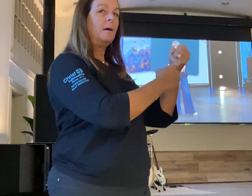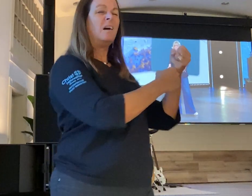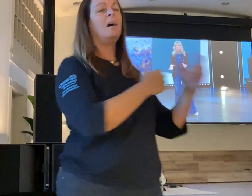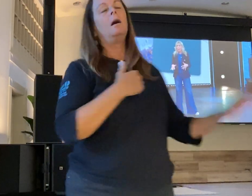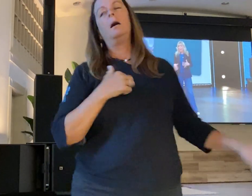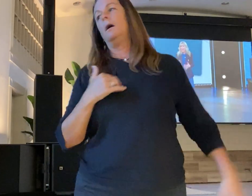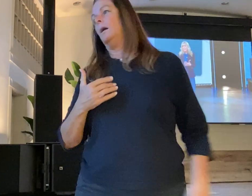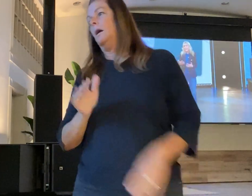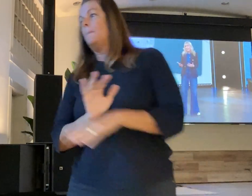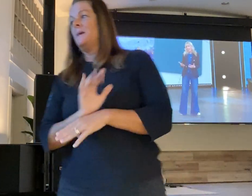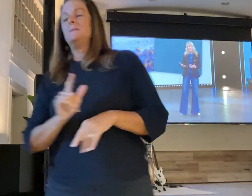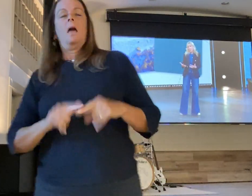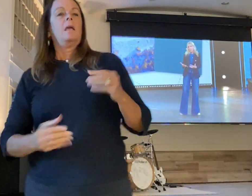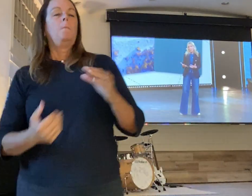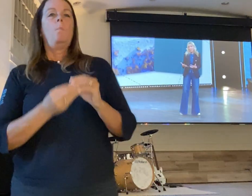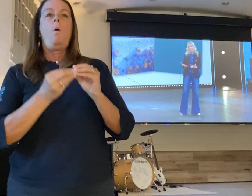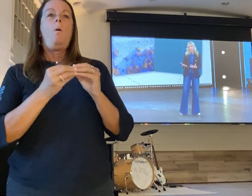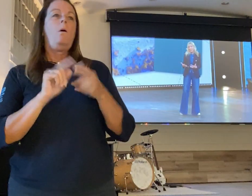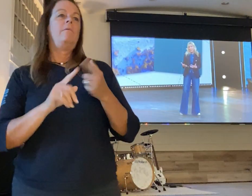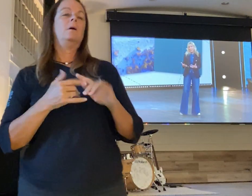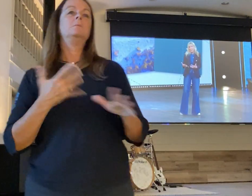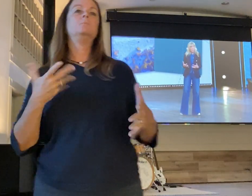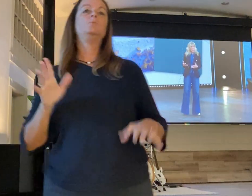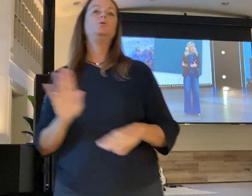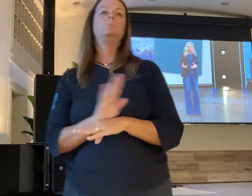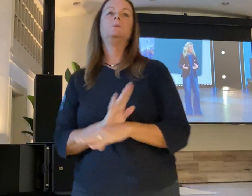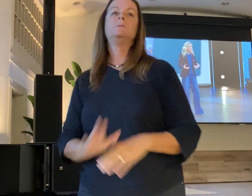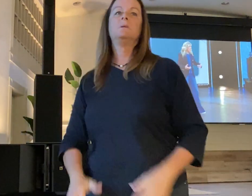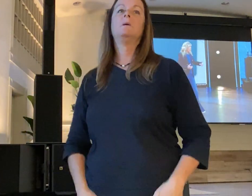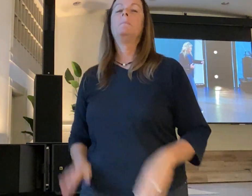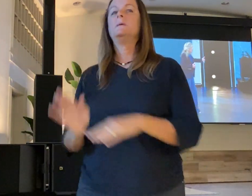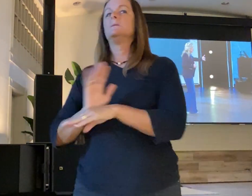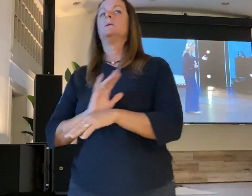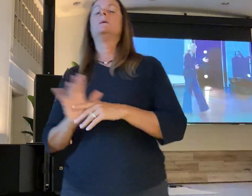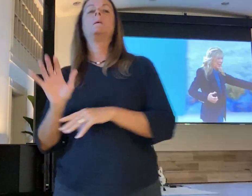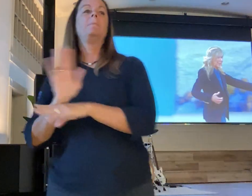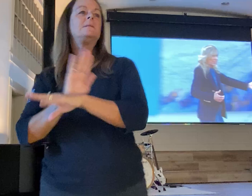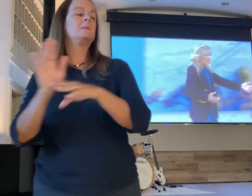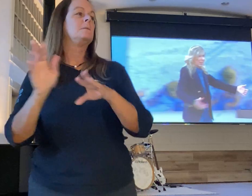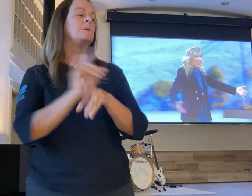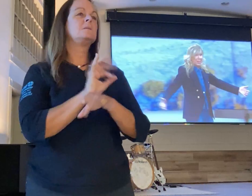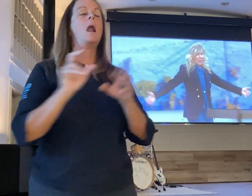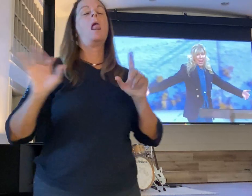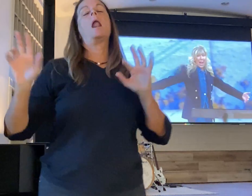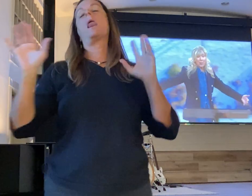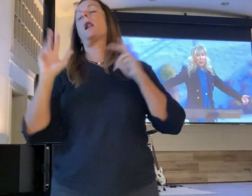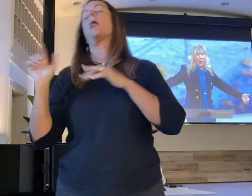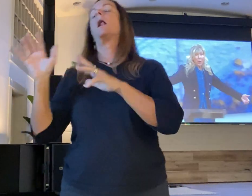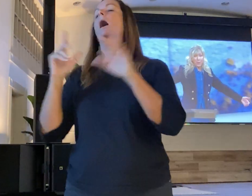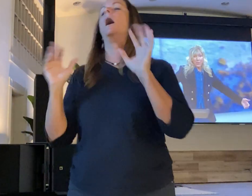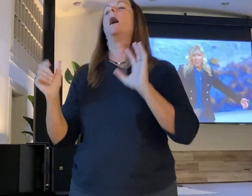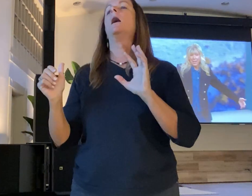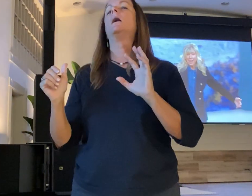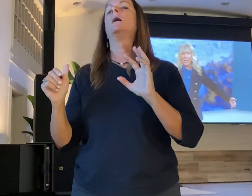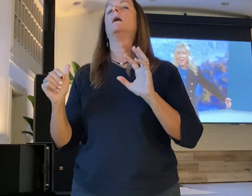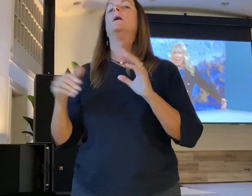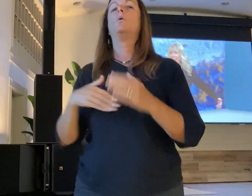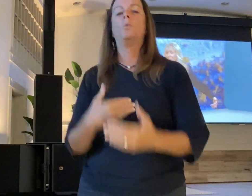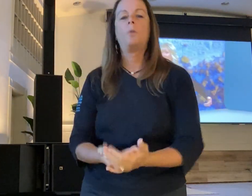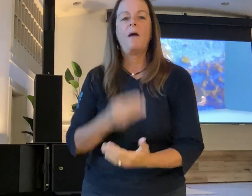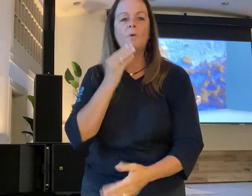calendar, but we are empty in relationships because we're trying to find those close friends out of the